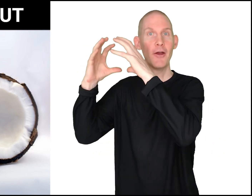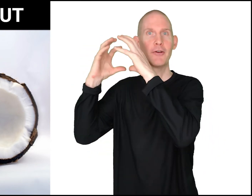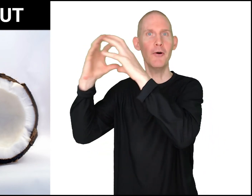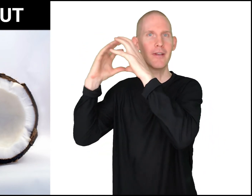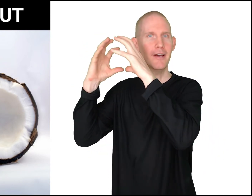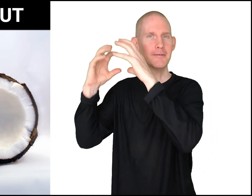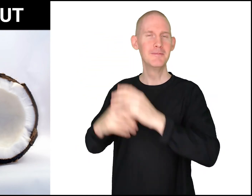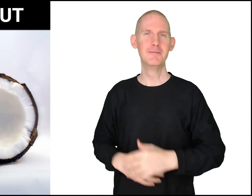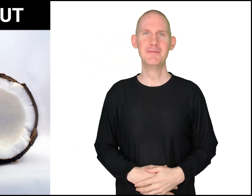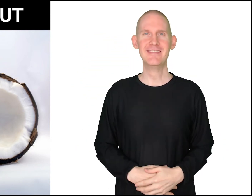Coconut.